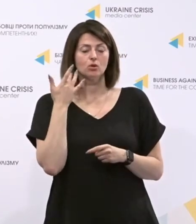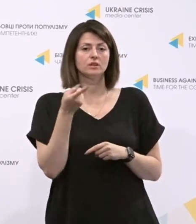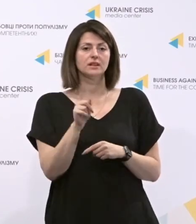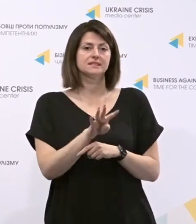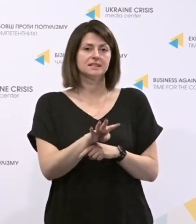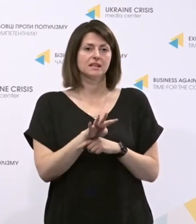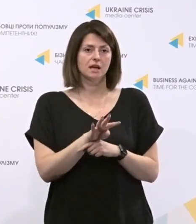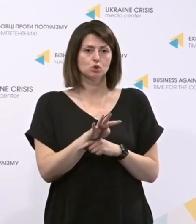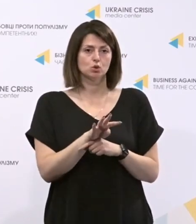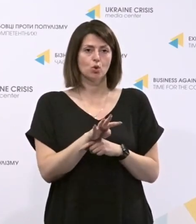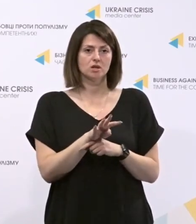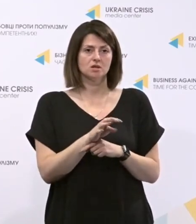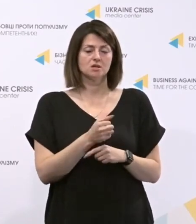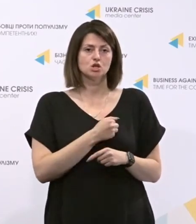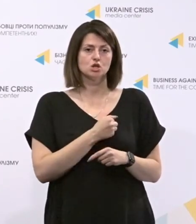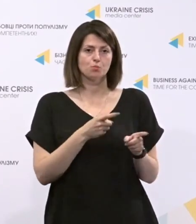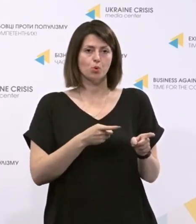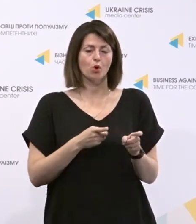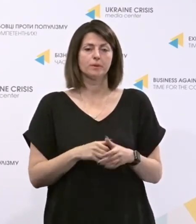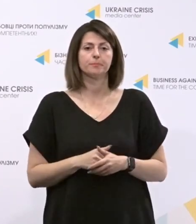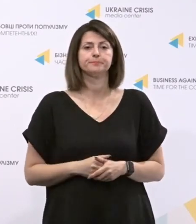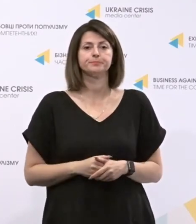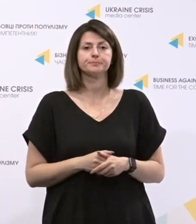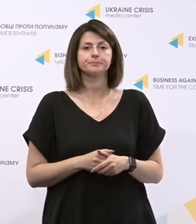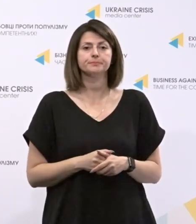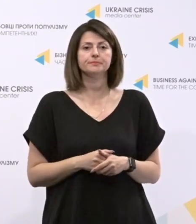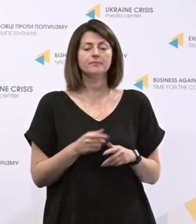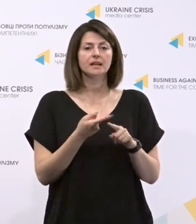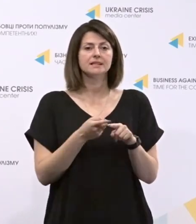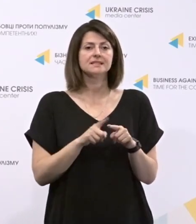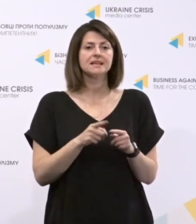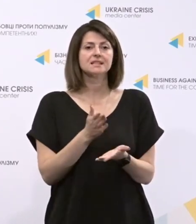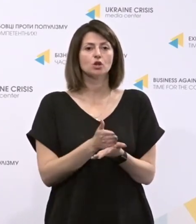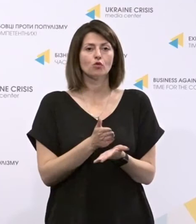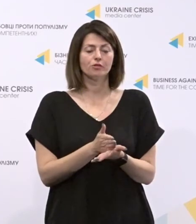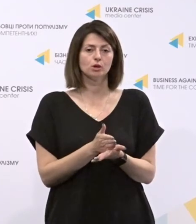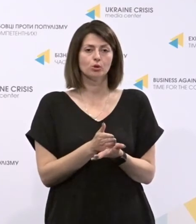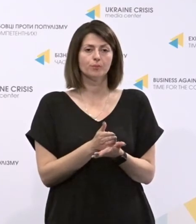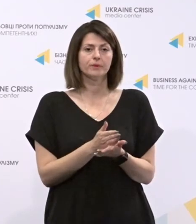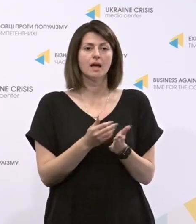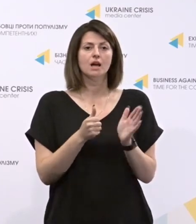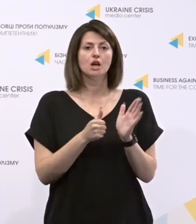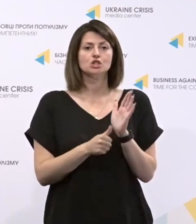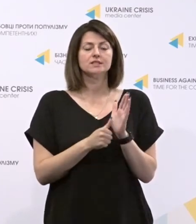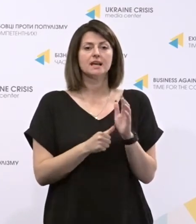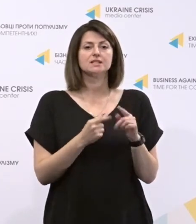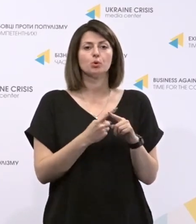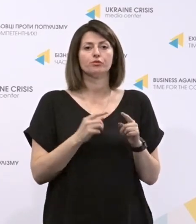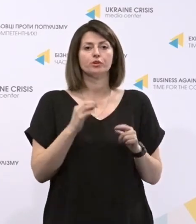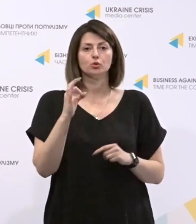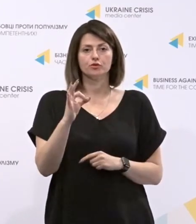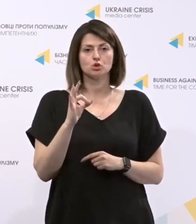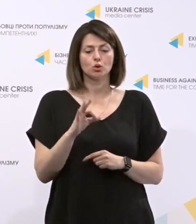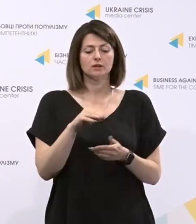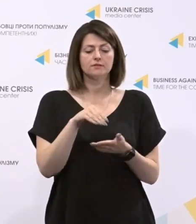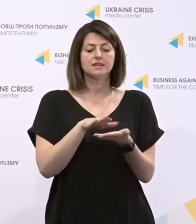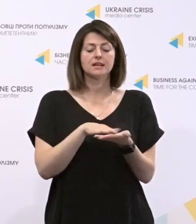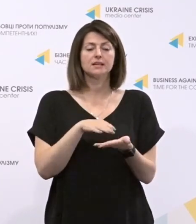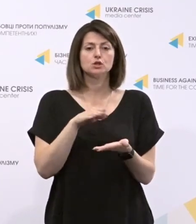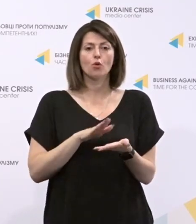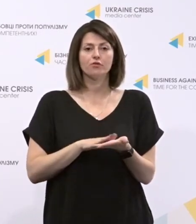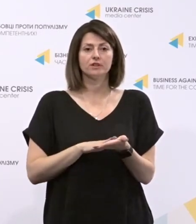This accounted for 60.5% of recorded civilian casualties. The active